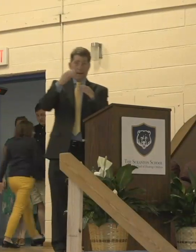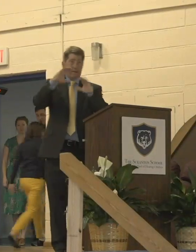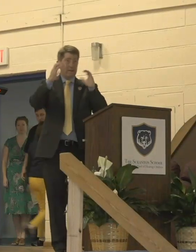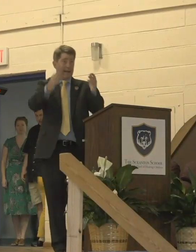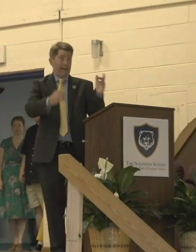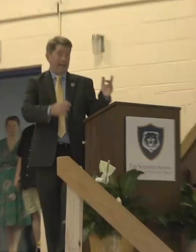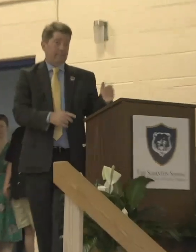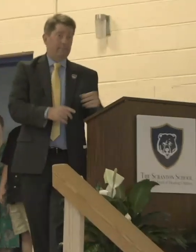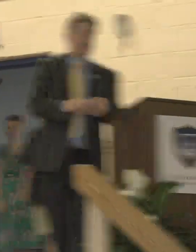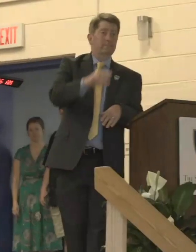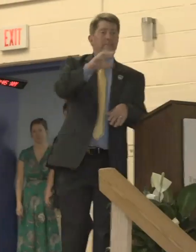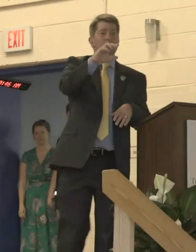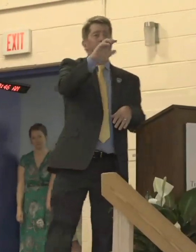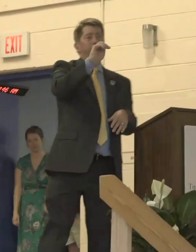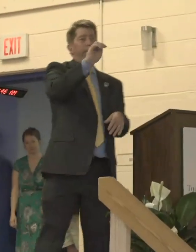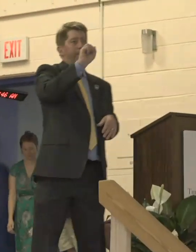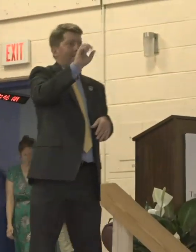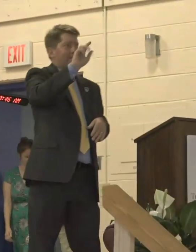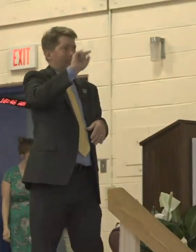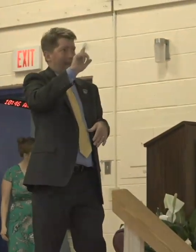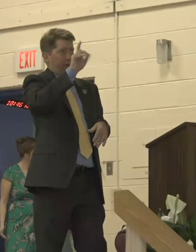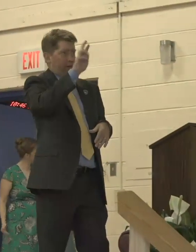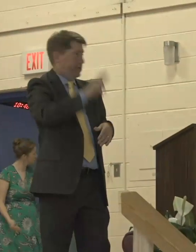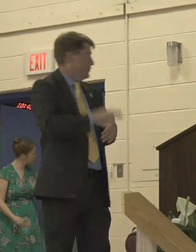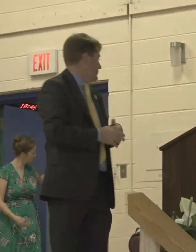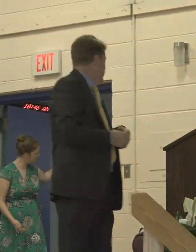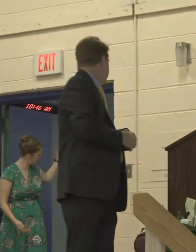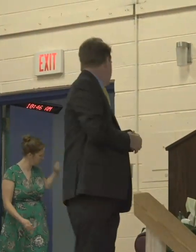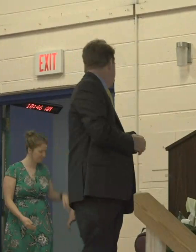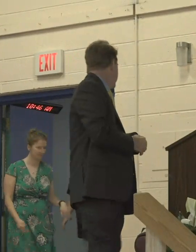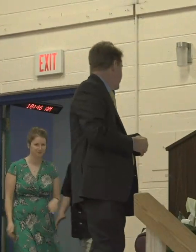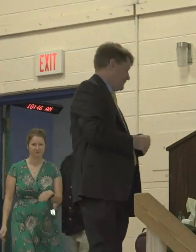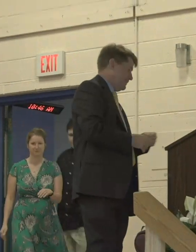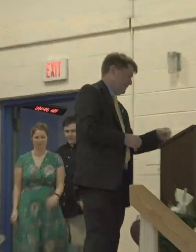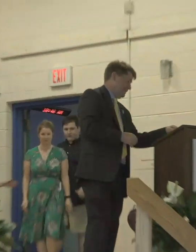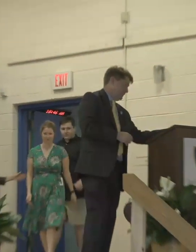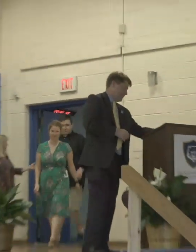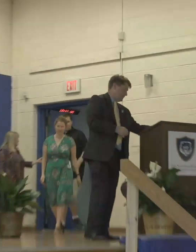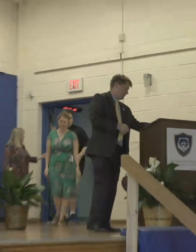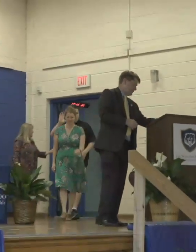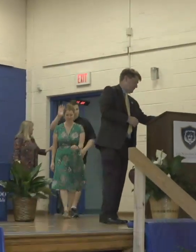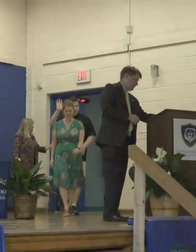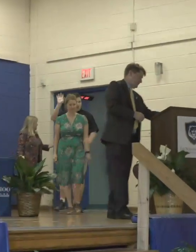Okay, so the next class is Miss Sarah Taylor's.